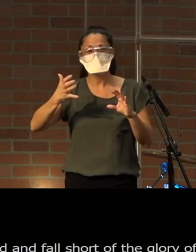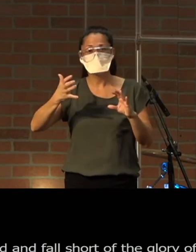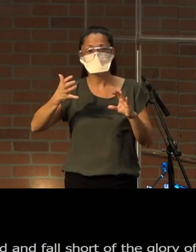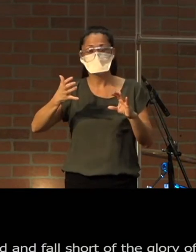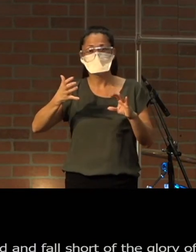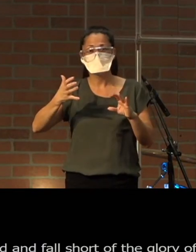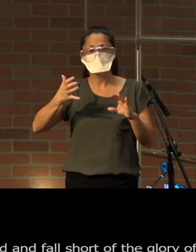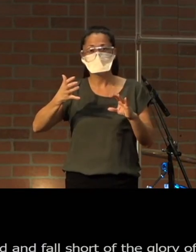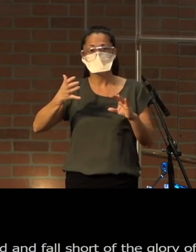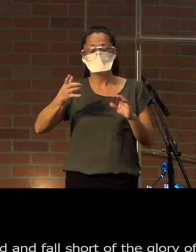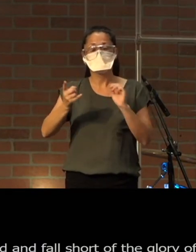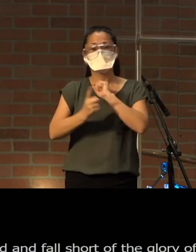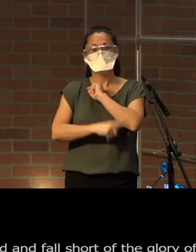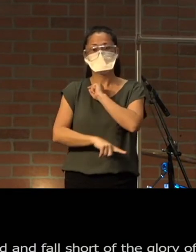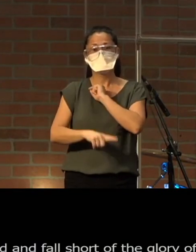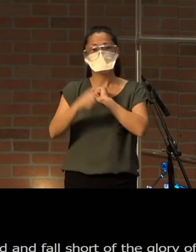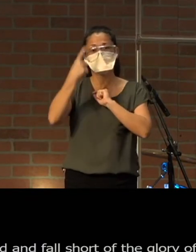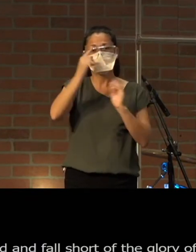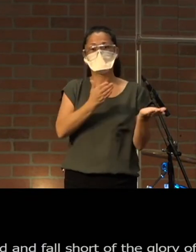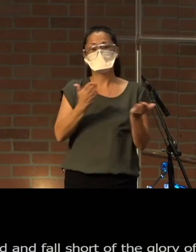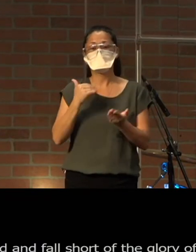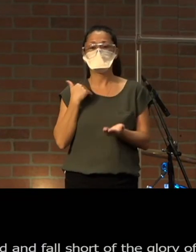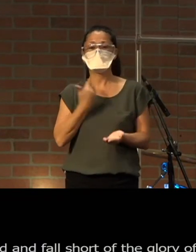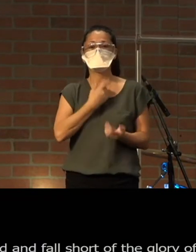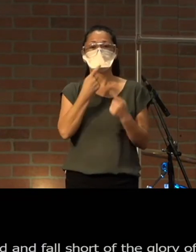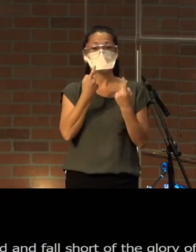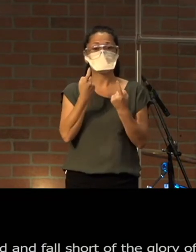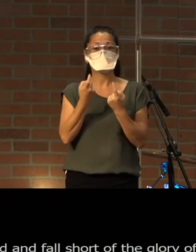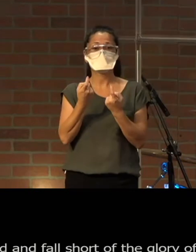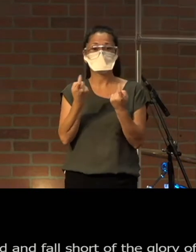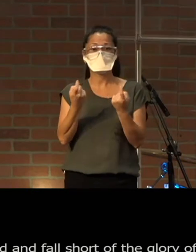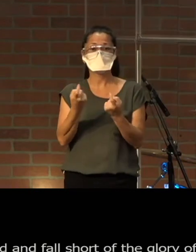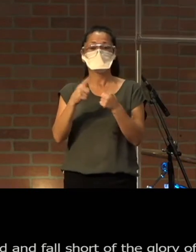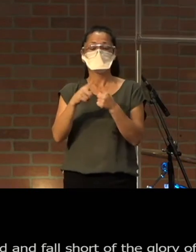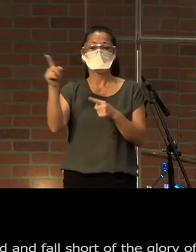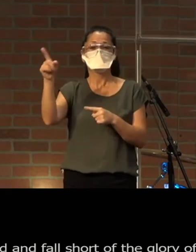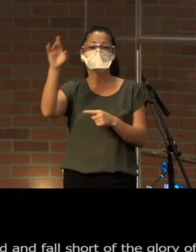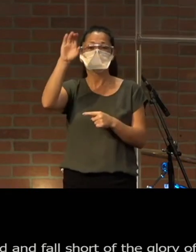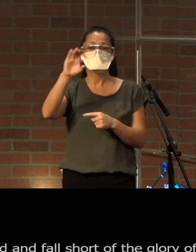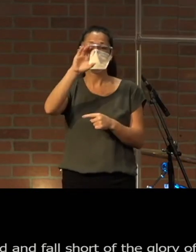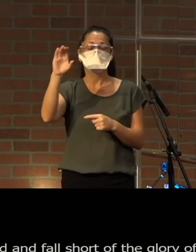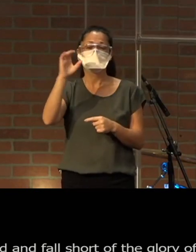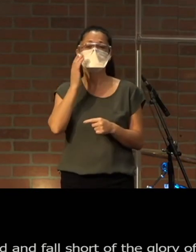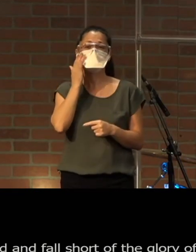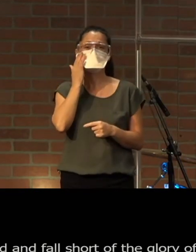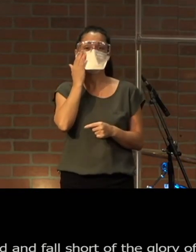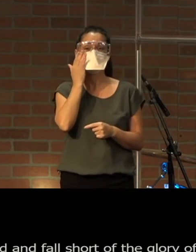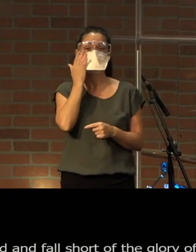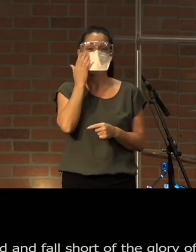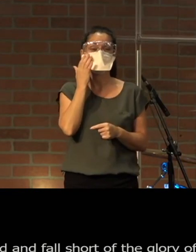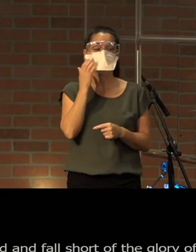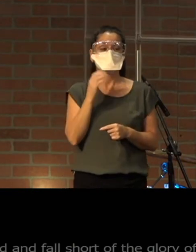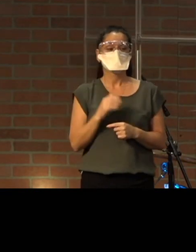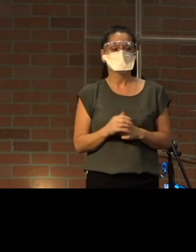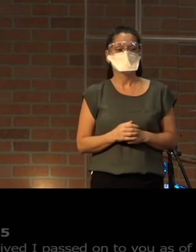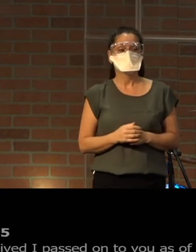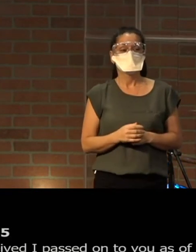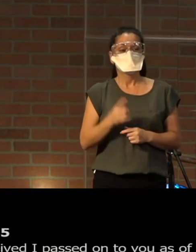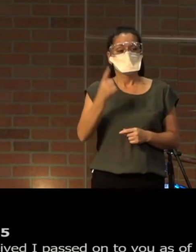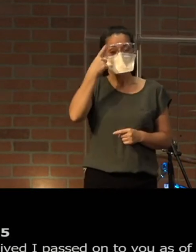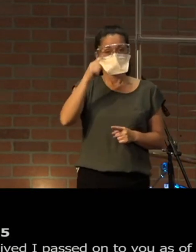the cross. 1 Corinthians 15 puts it like this, "For I delivered to you as of